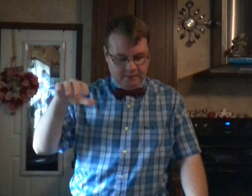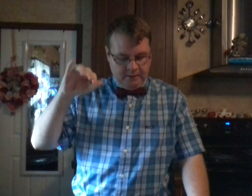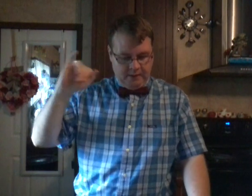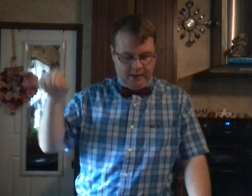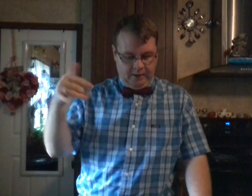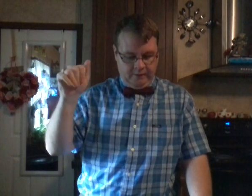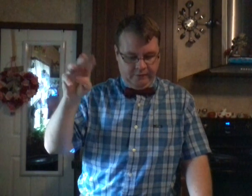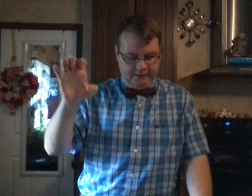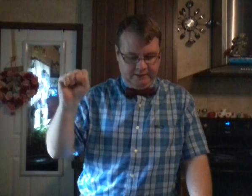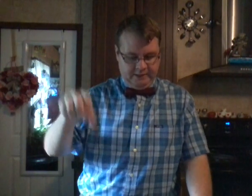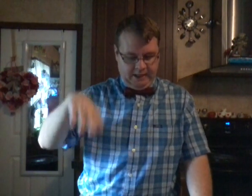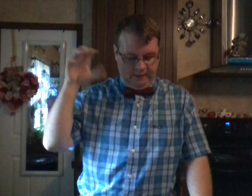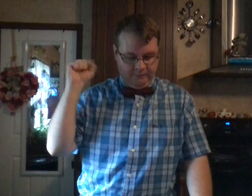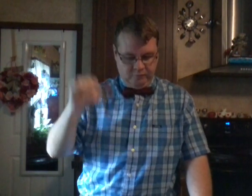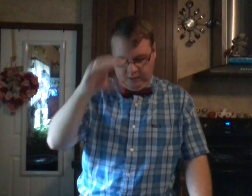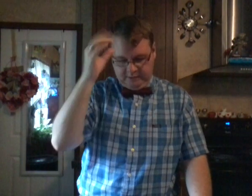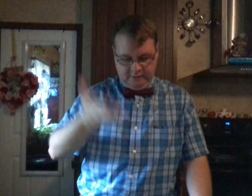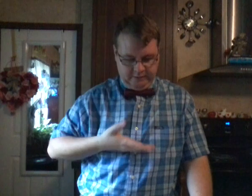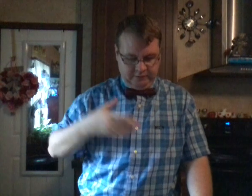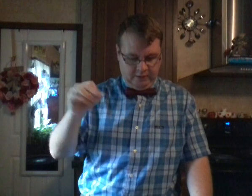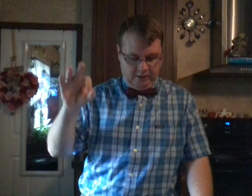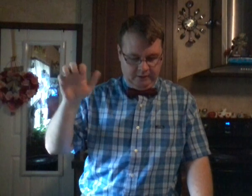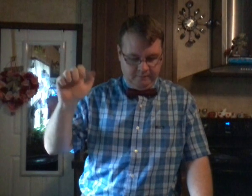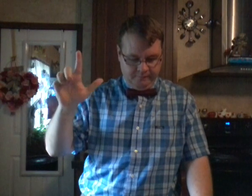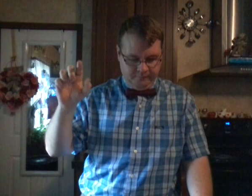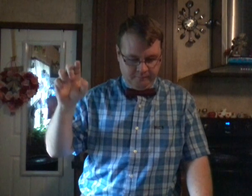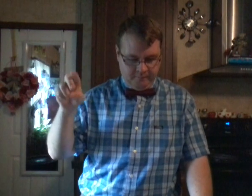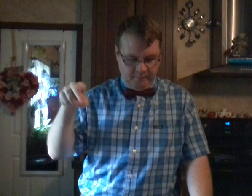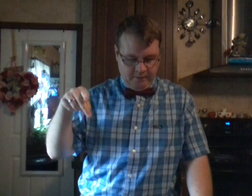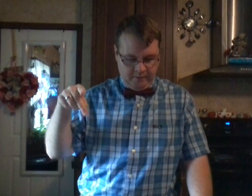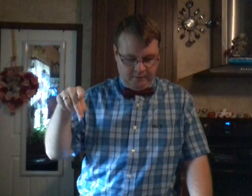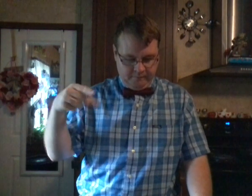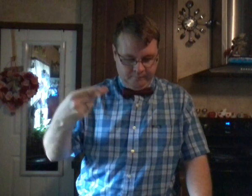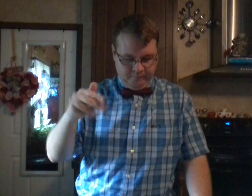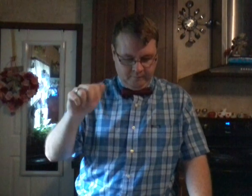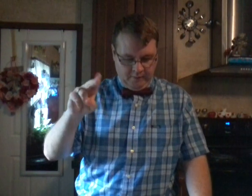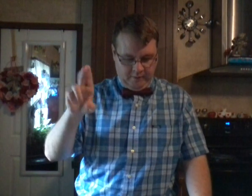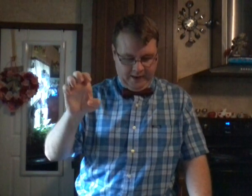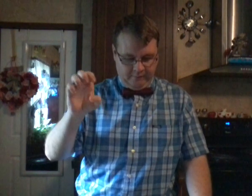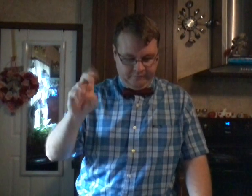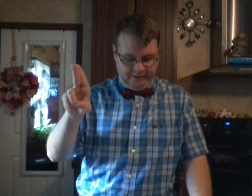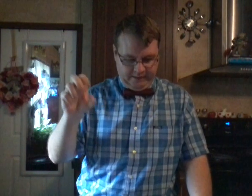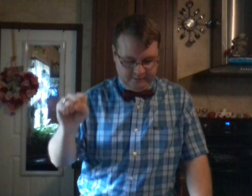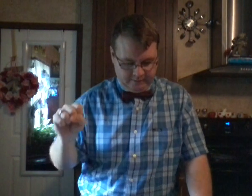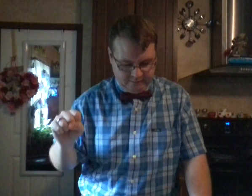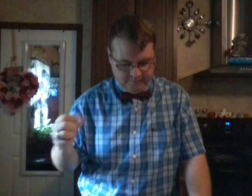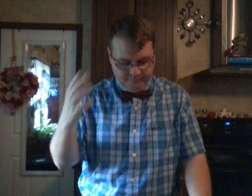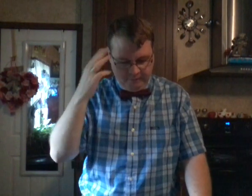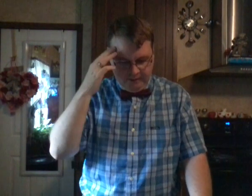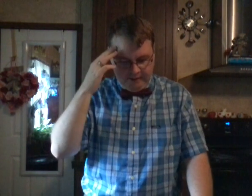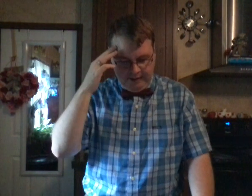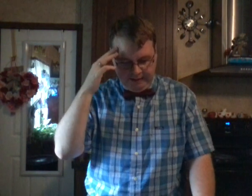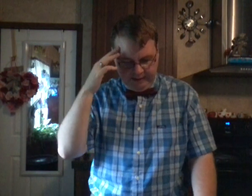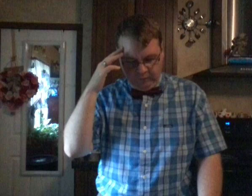And this James was the son of Alphaeus. And he